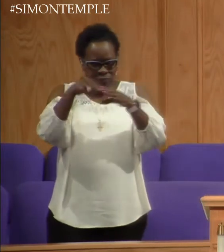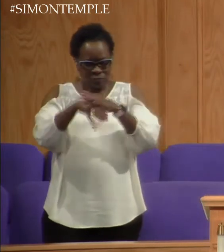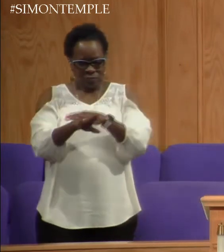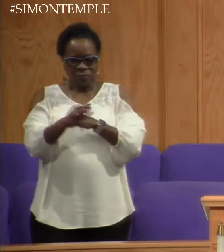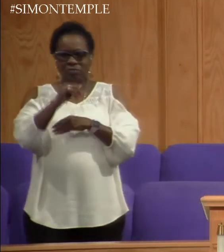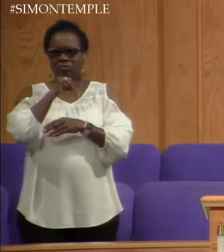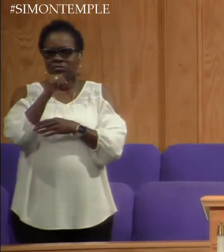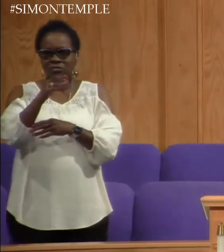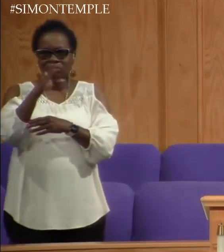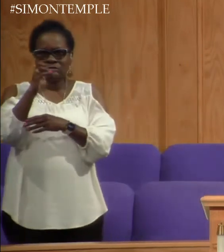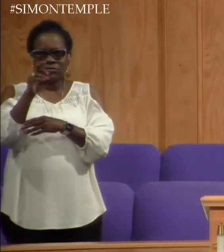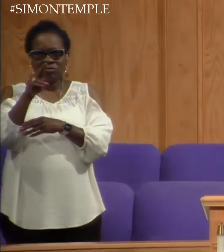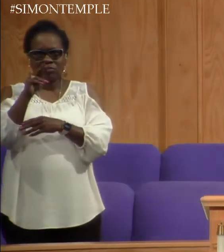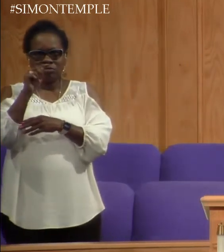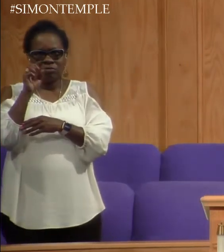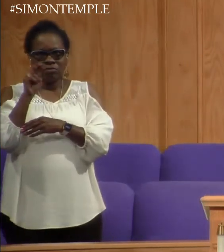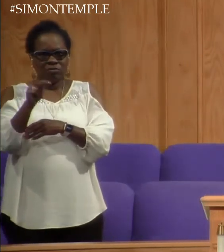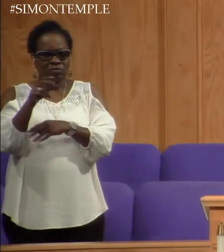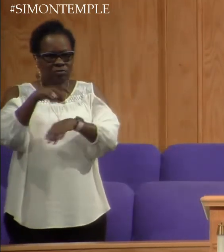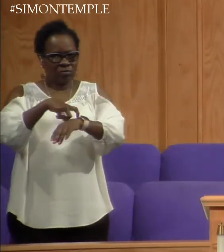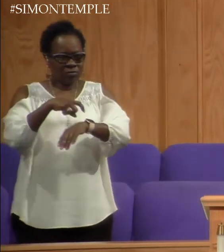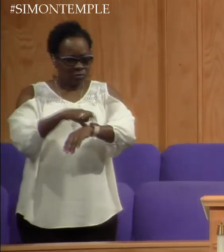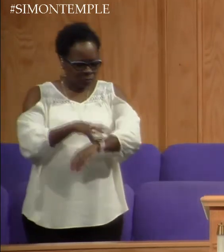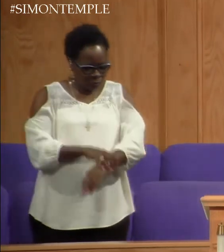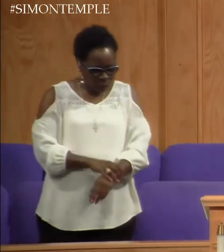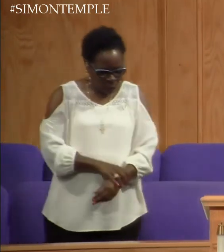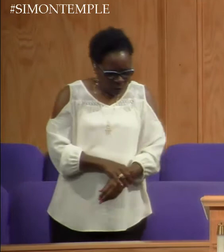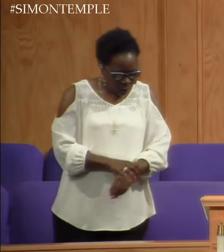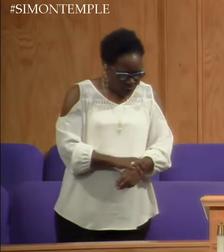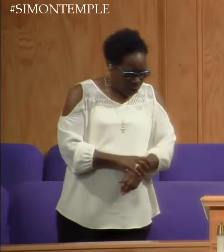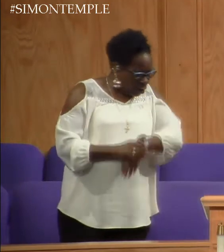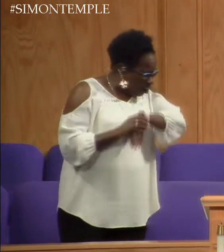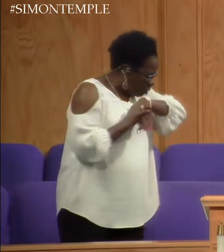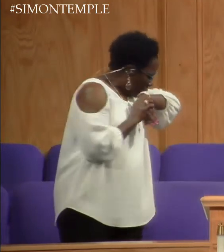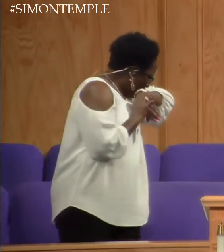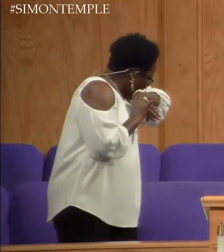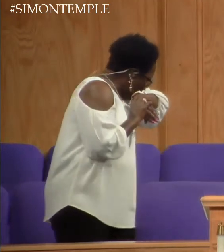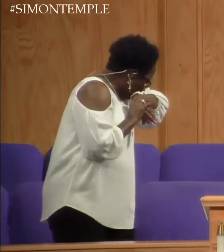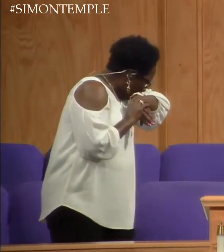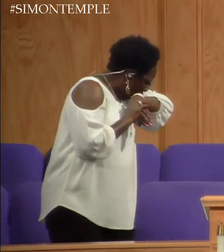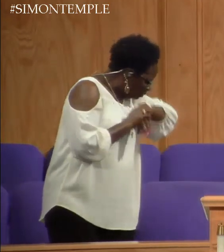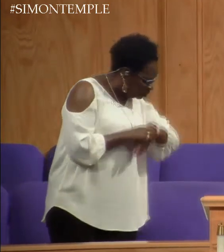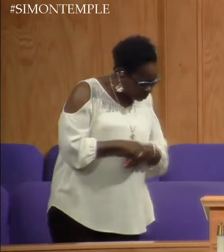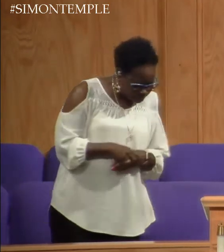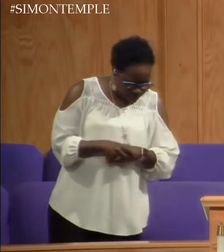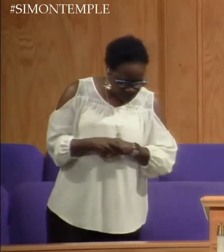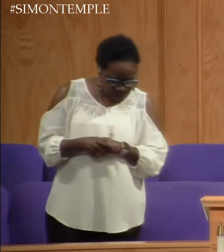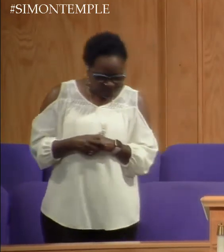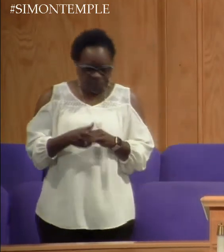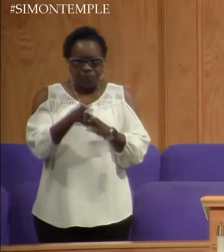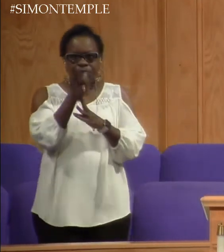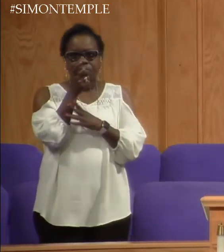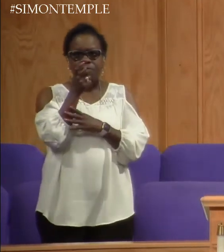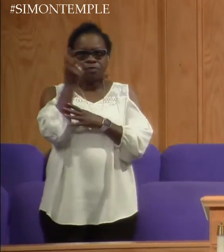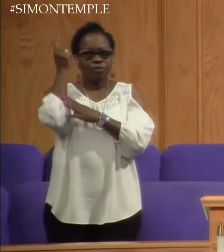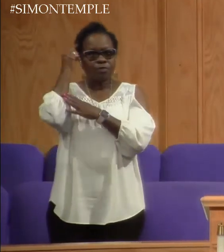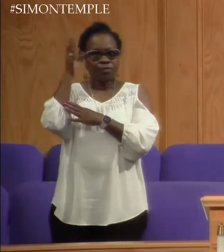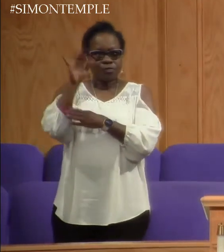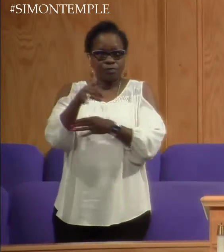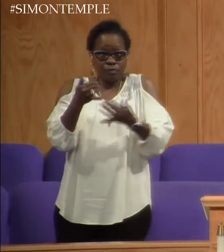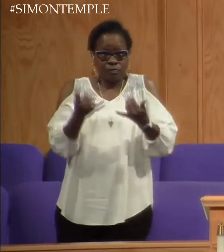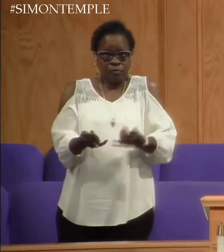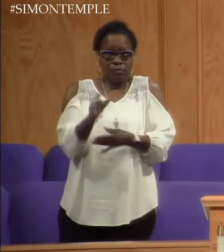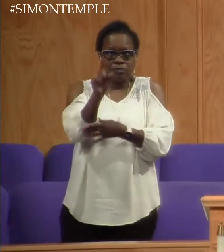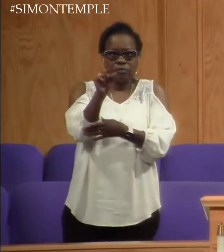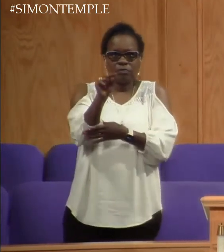Who would have thought in 2020 we would be dealing with something called the coronavirus? Though